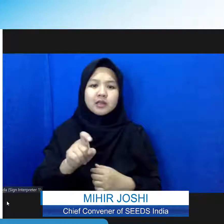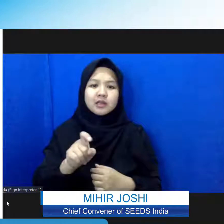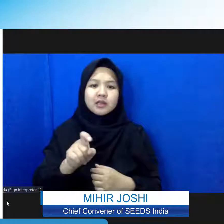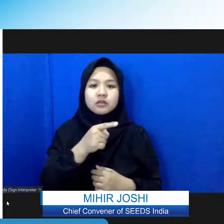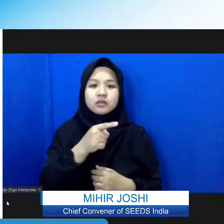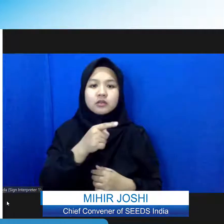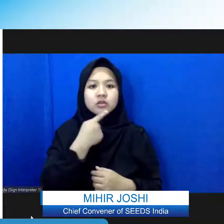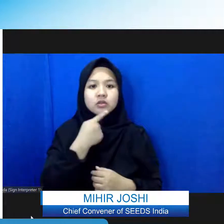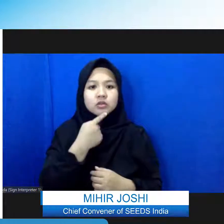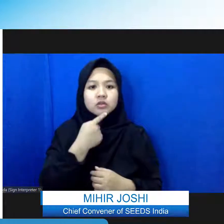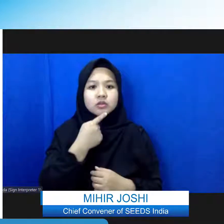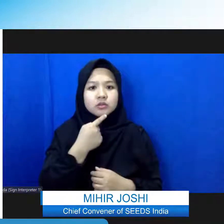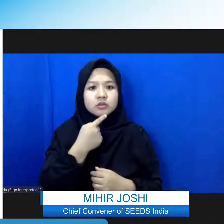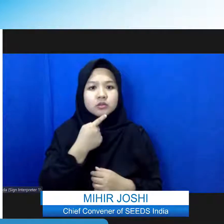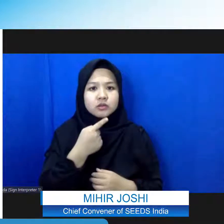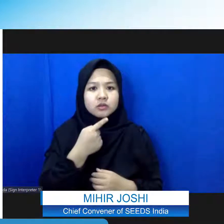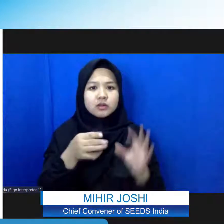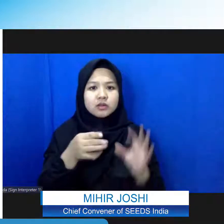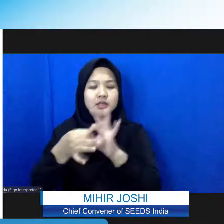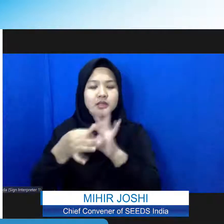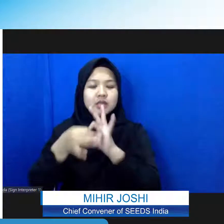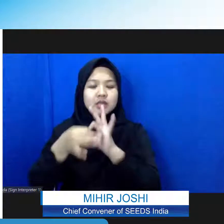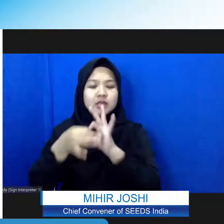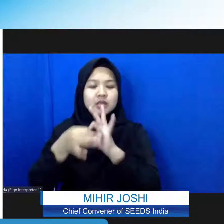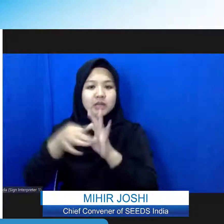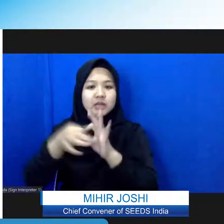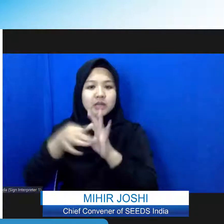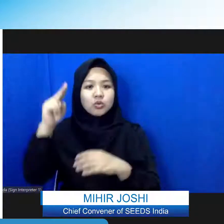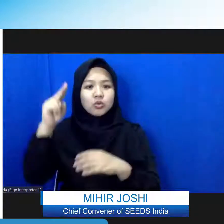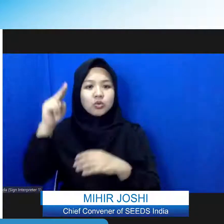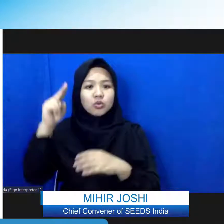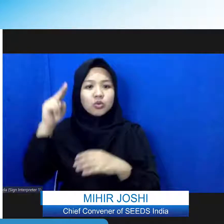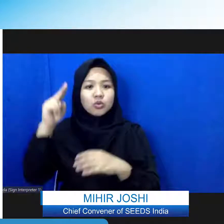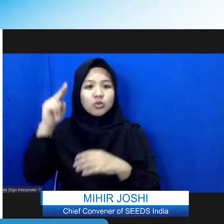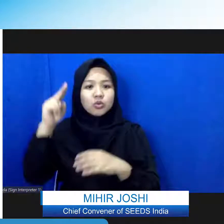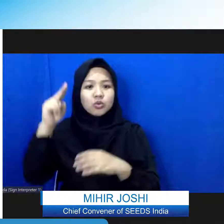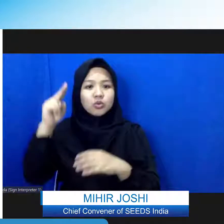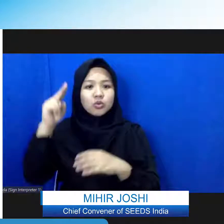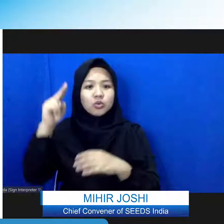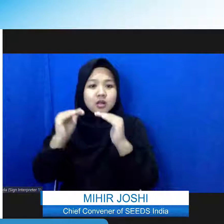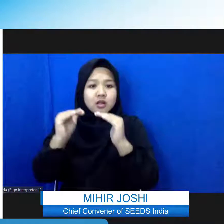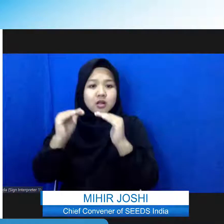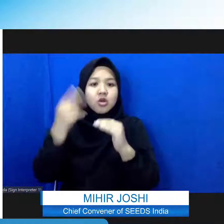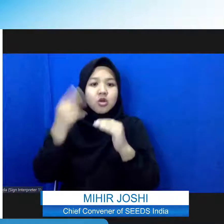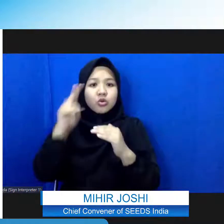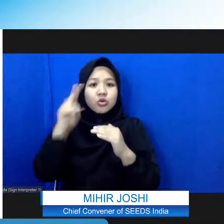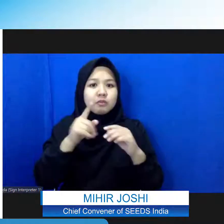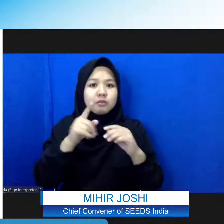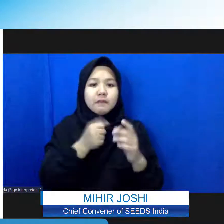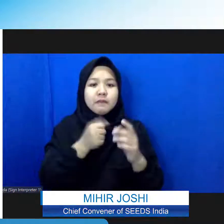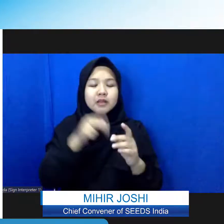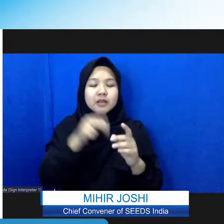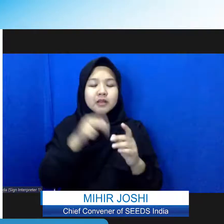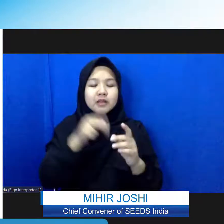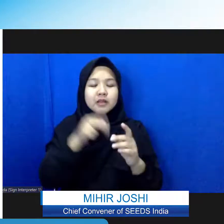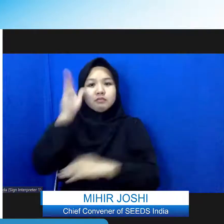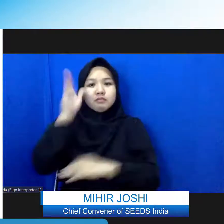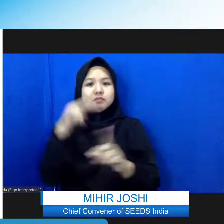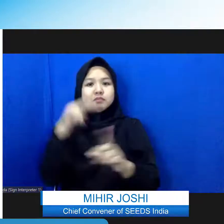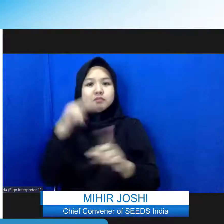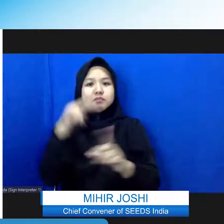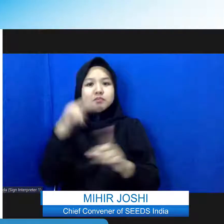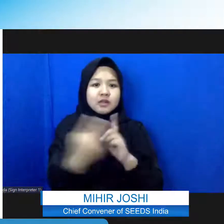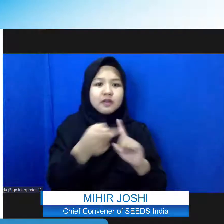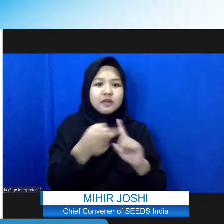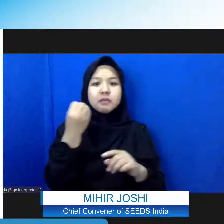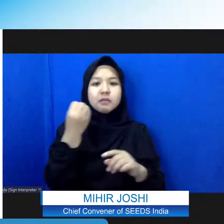engaging with government to scale up. And just to get the other panelists' perspective in your different country contexts of